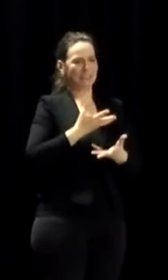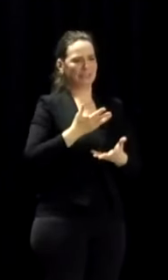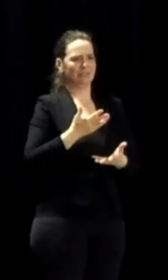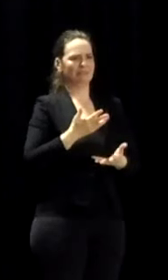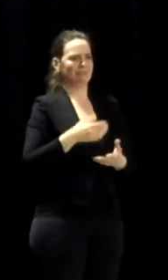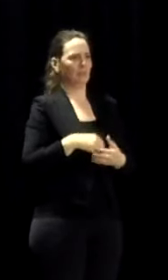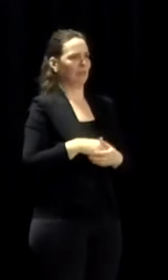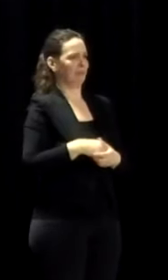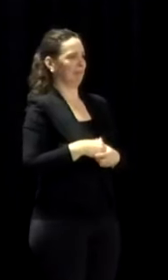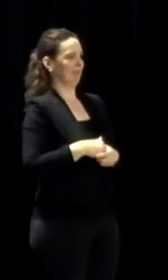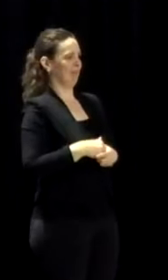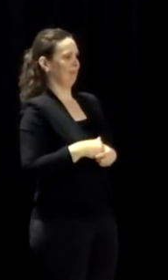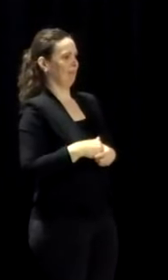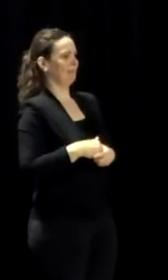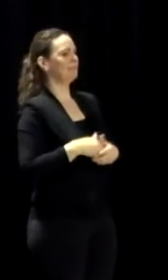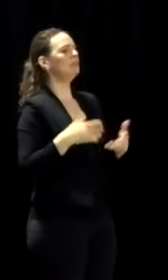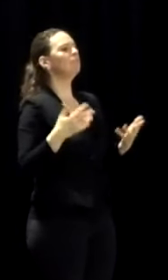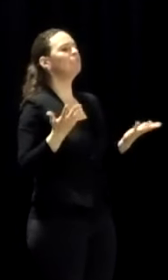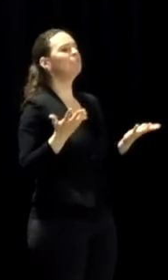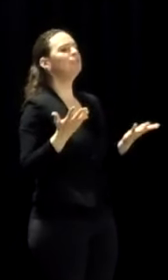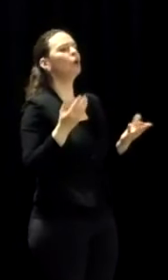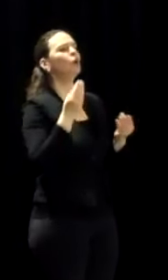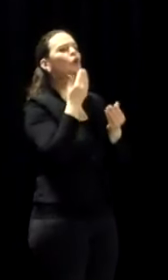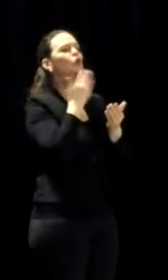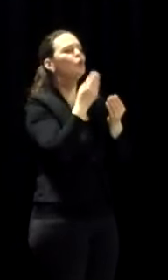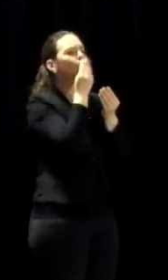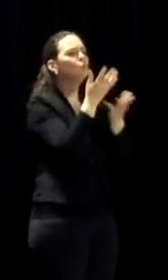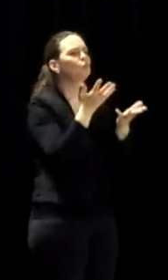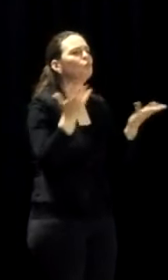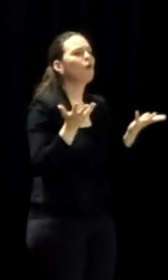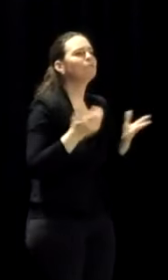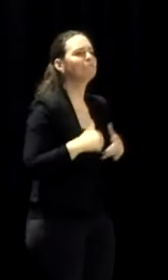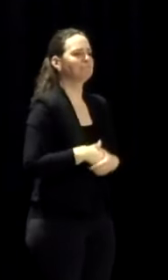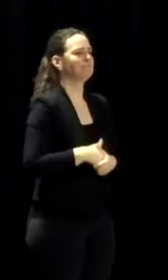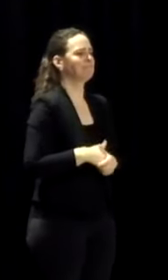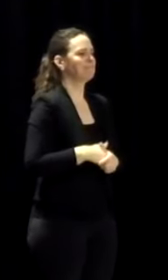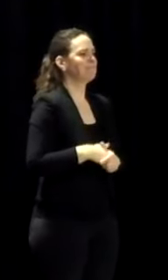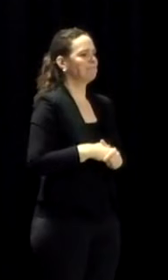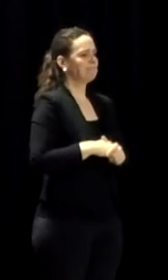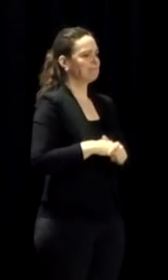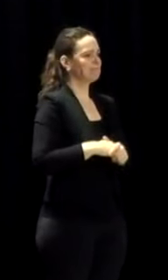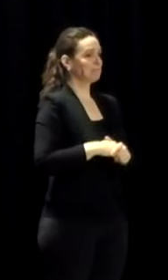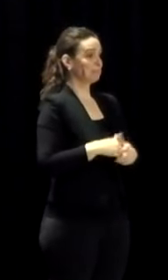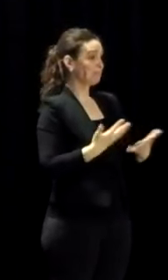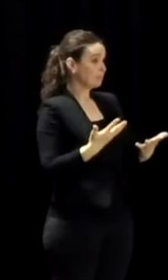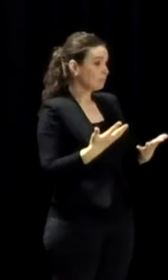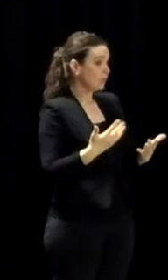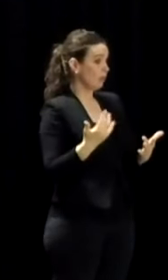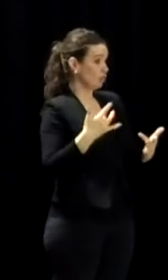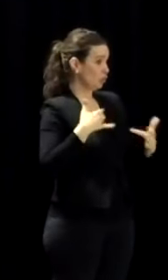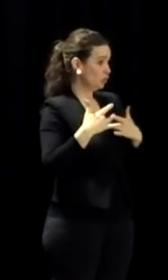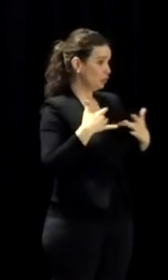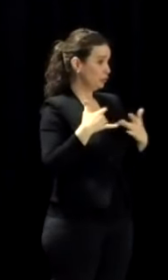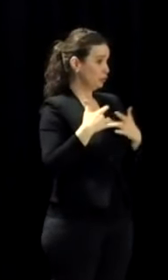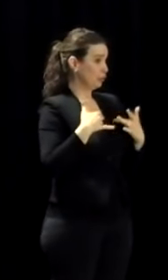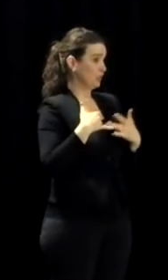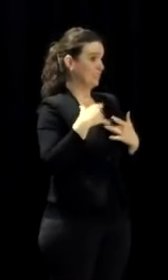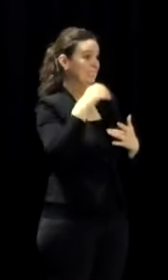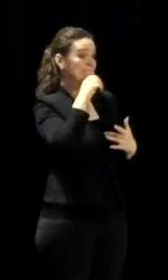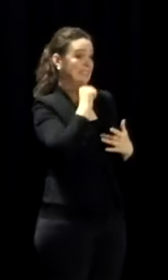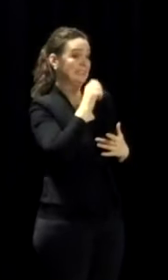today, what's the good news? So look, at one of the major concerns in the community over the last few days was I had many seniors reaching out to